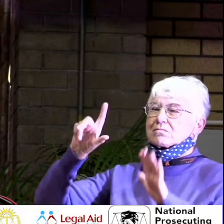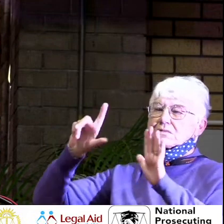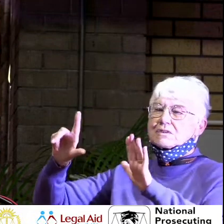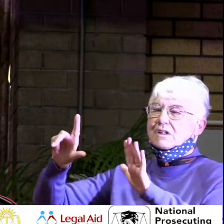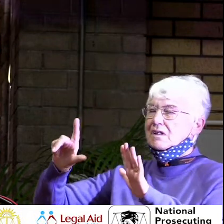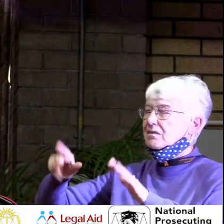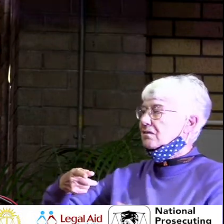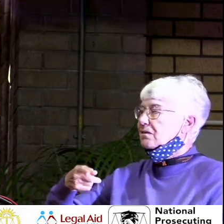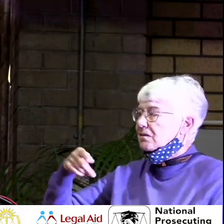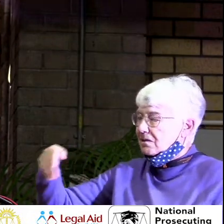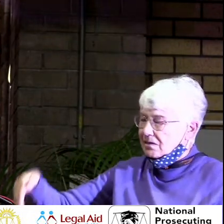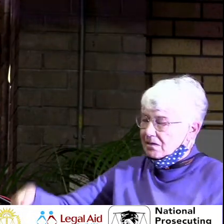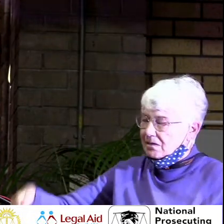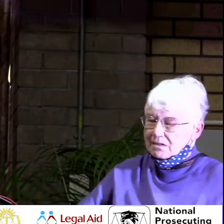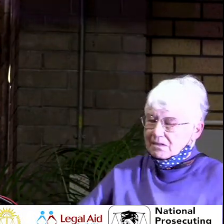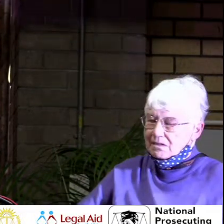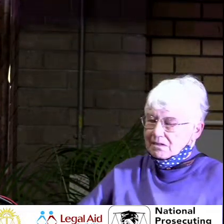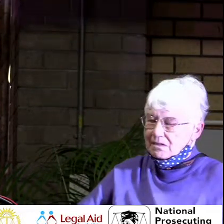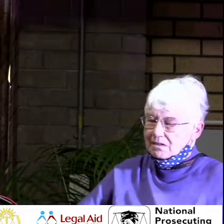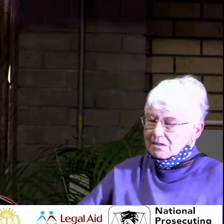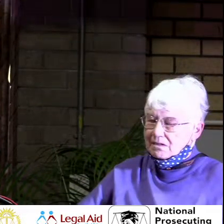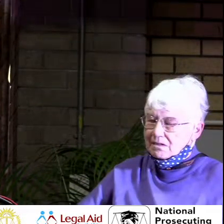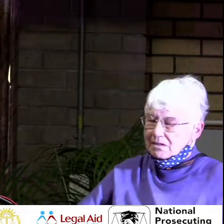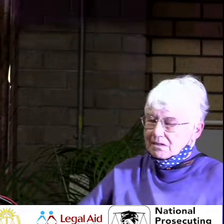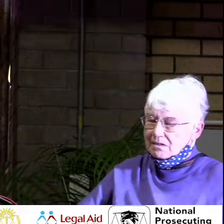phone. I think many of you know that.